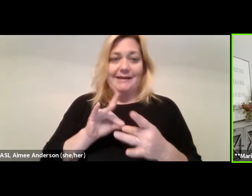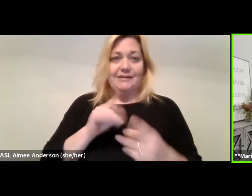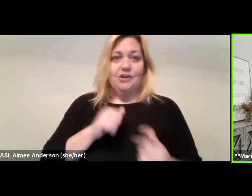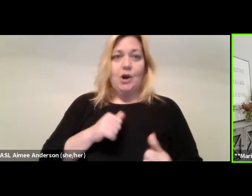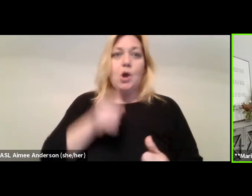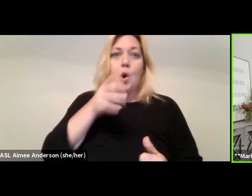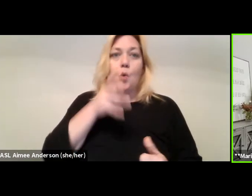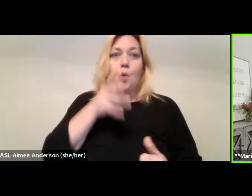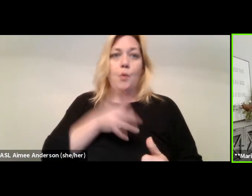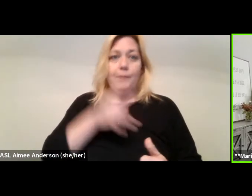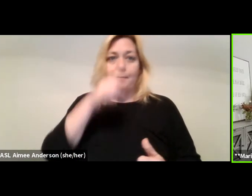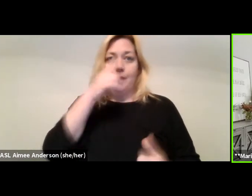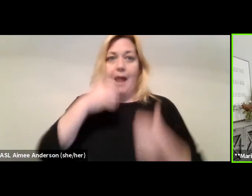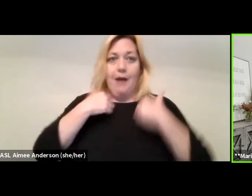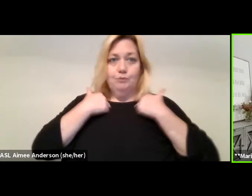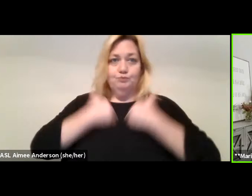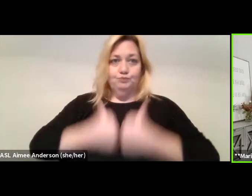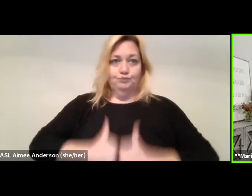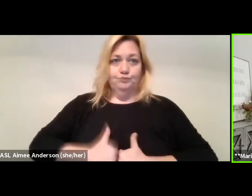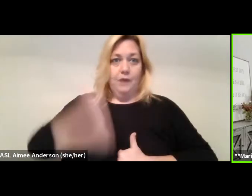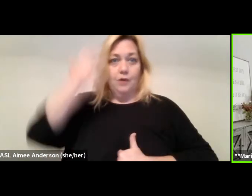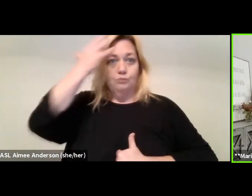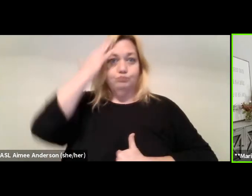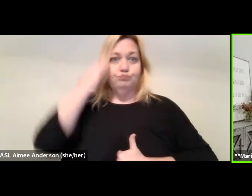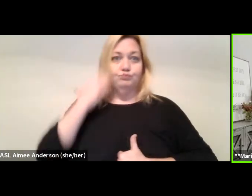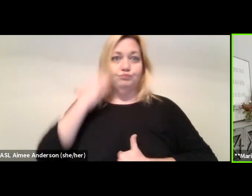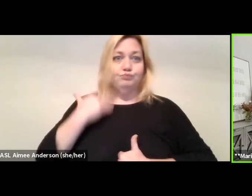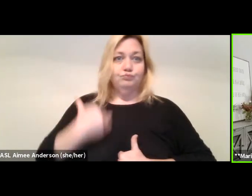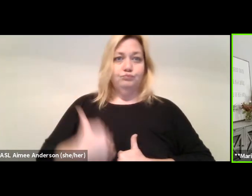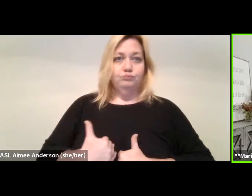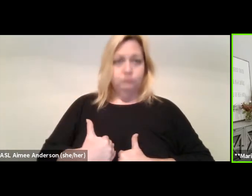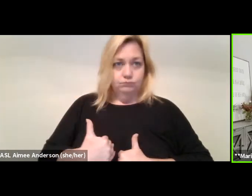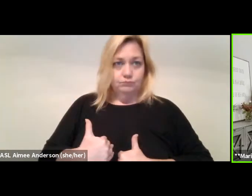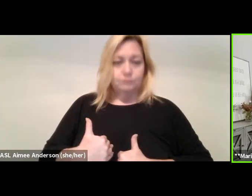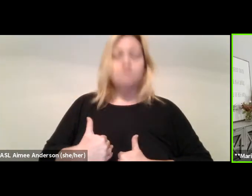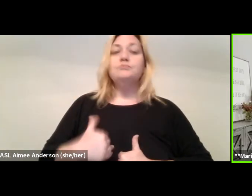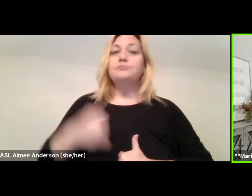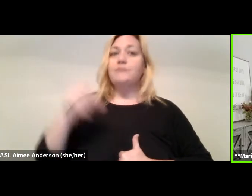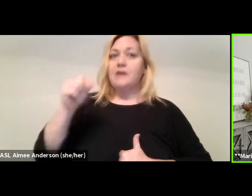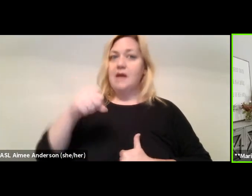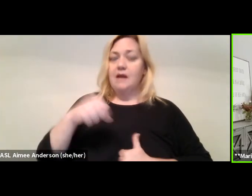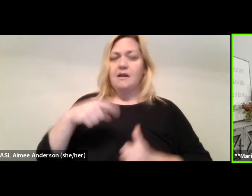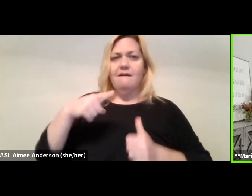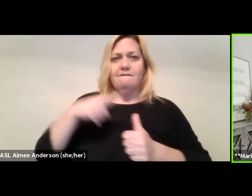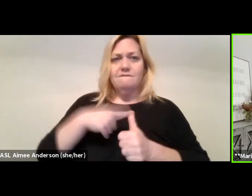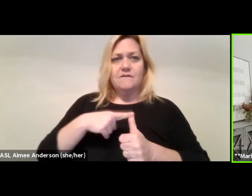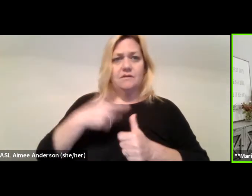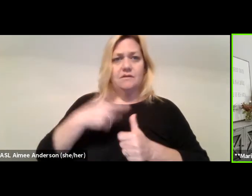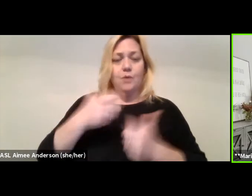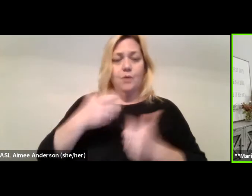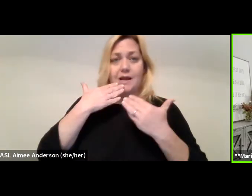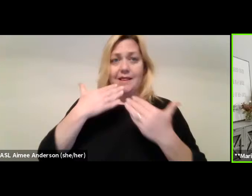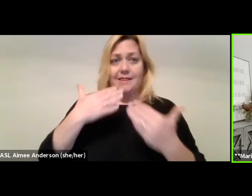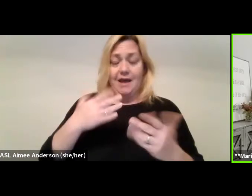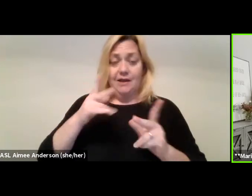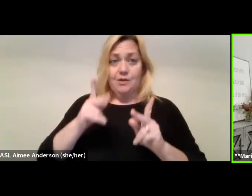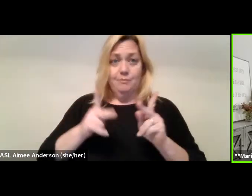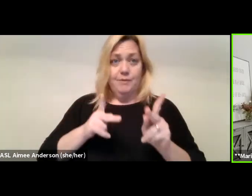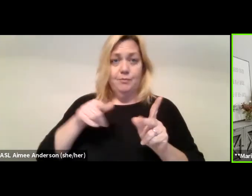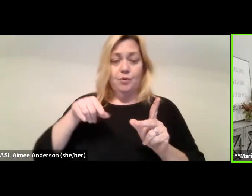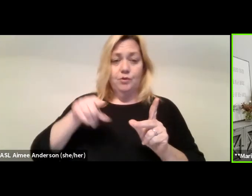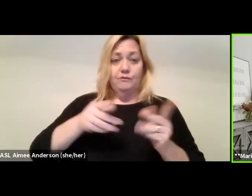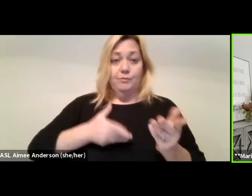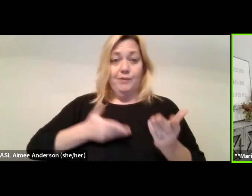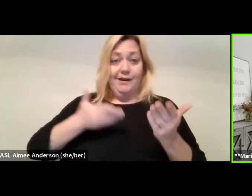unmuted. So yes, first and foremost, I just want to thank Christine Pelosi for bringing that up. I